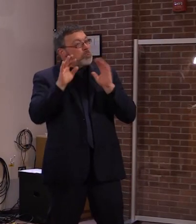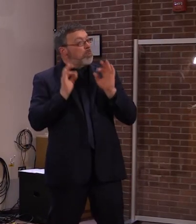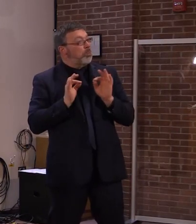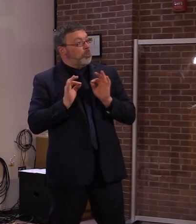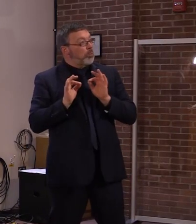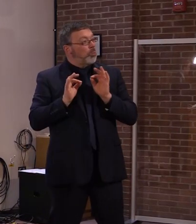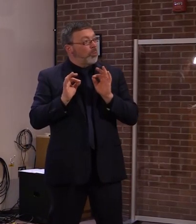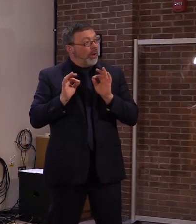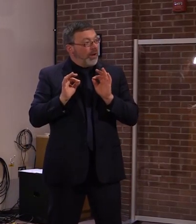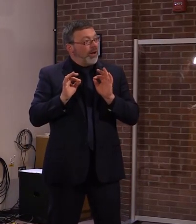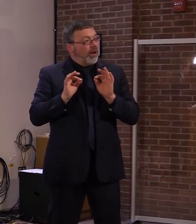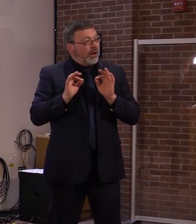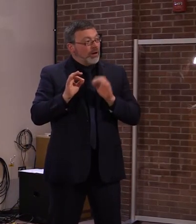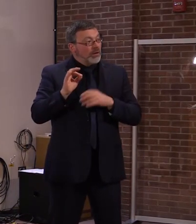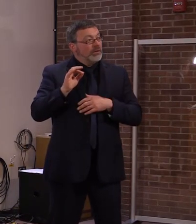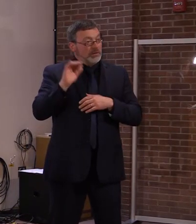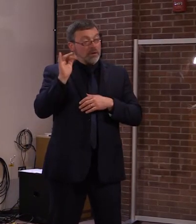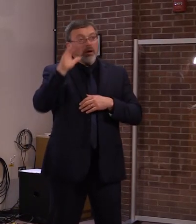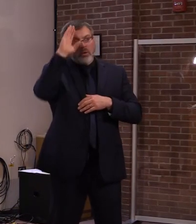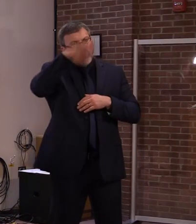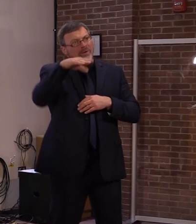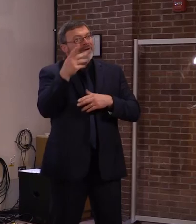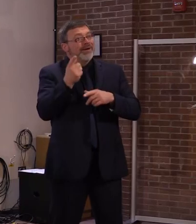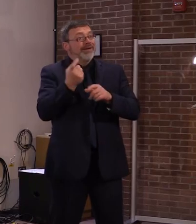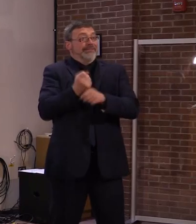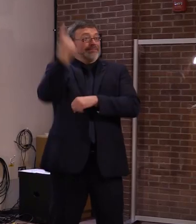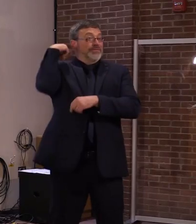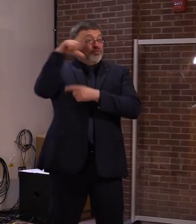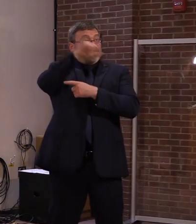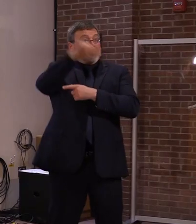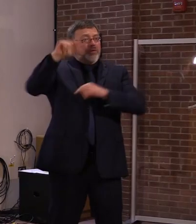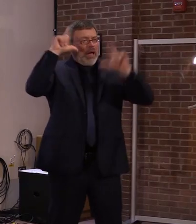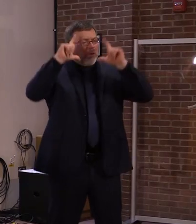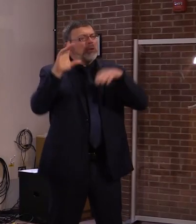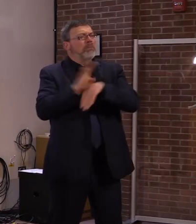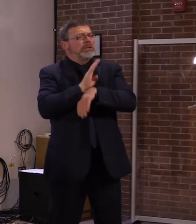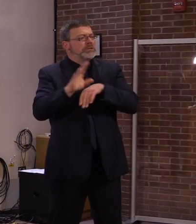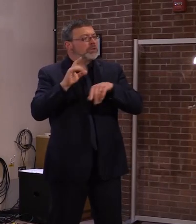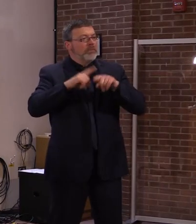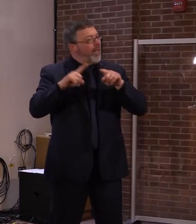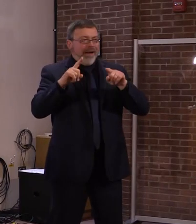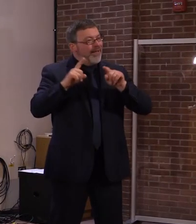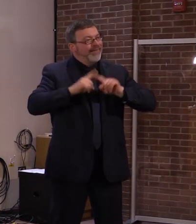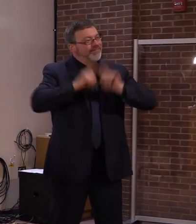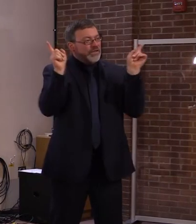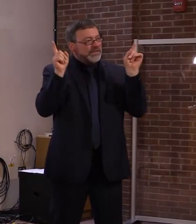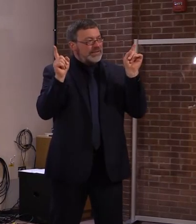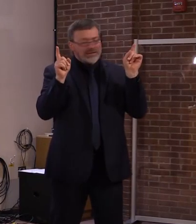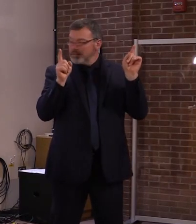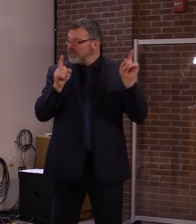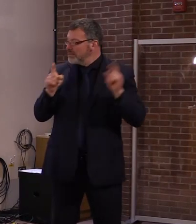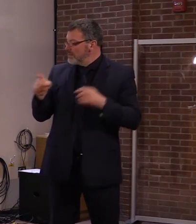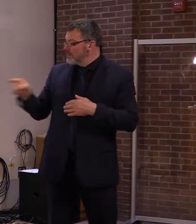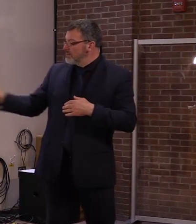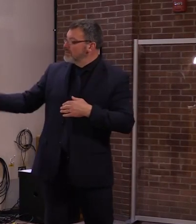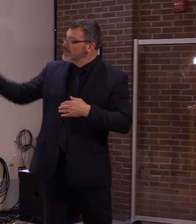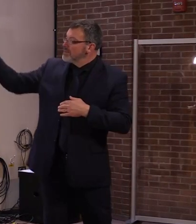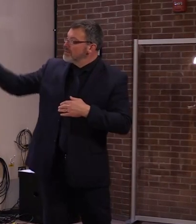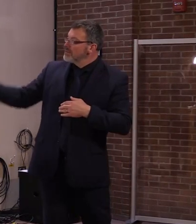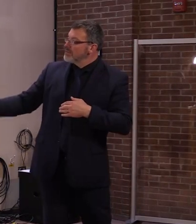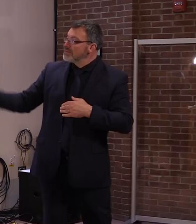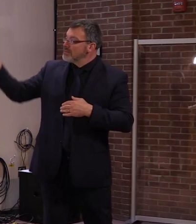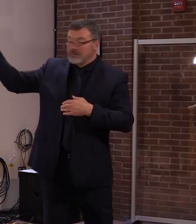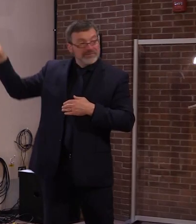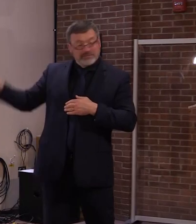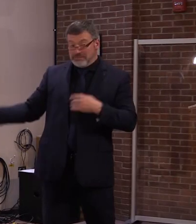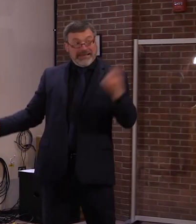year as well for Halloween weekend. Colder weather setting in November, sending more people indoors as well. And you can see that increase that we